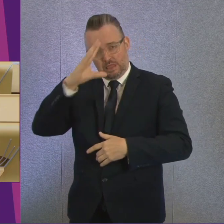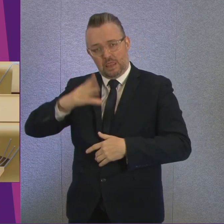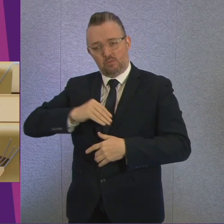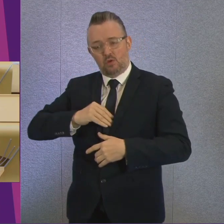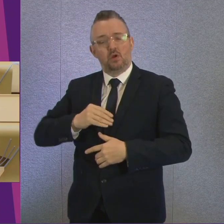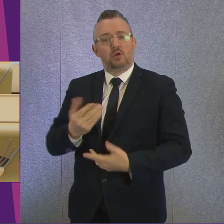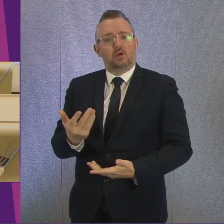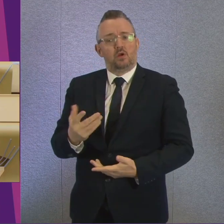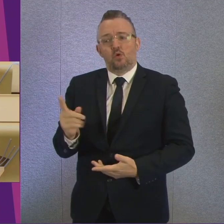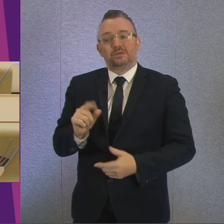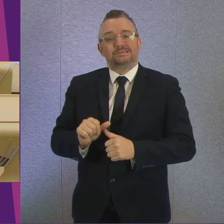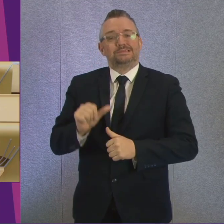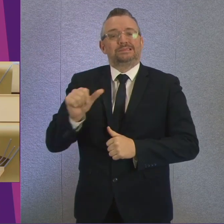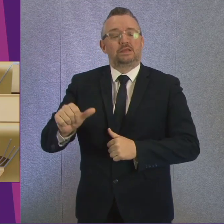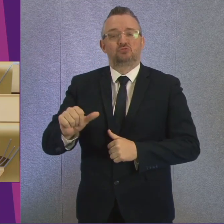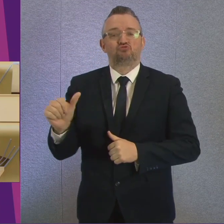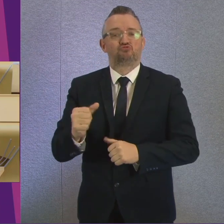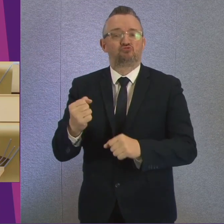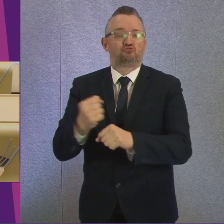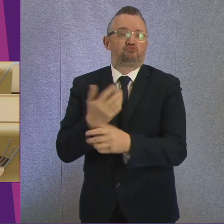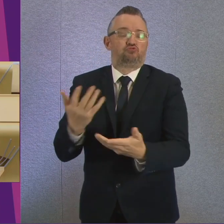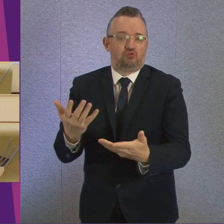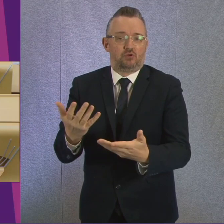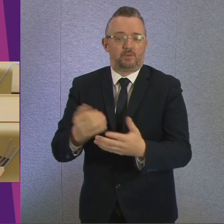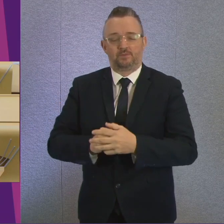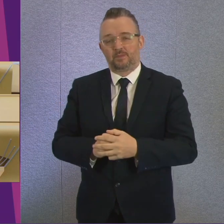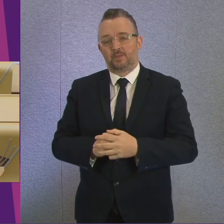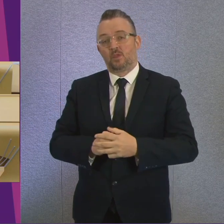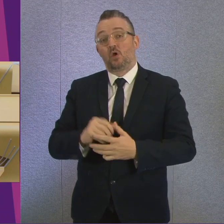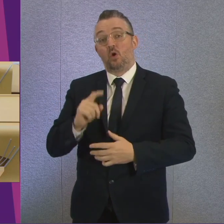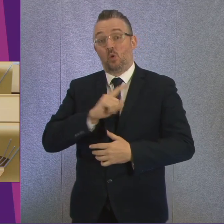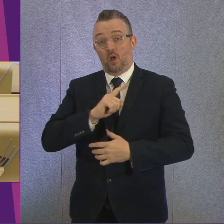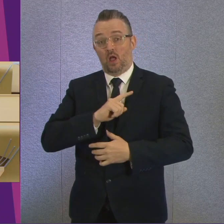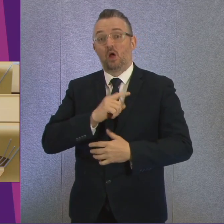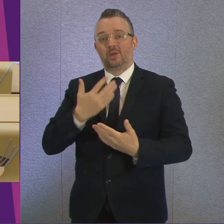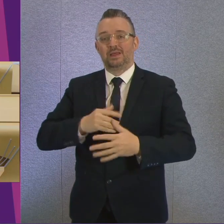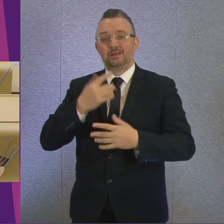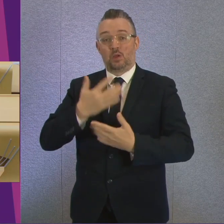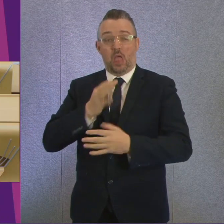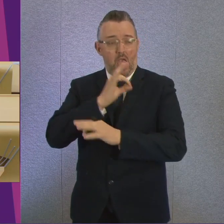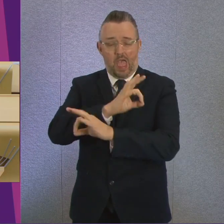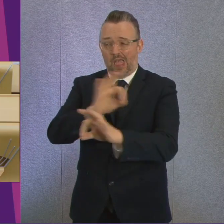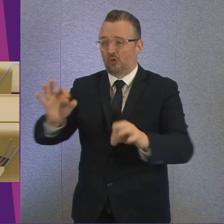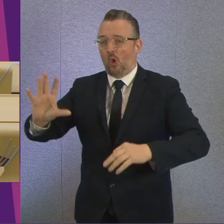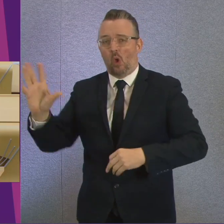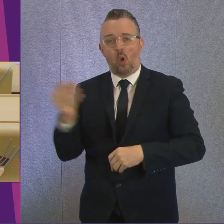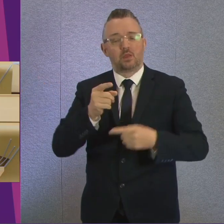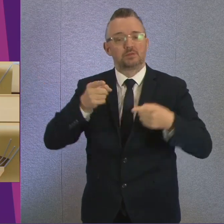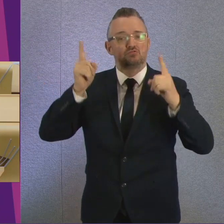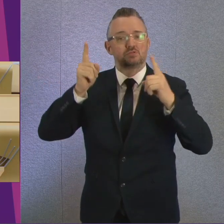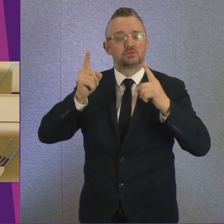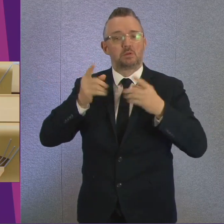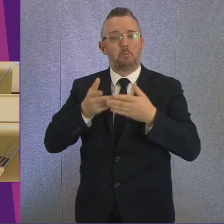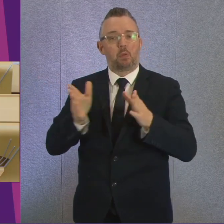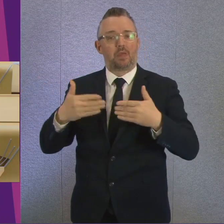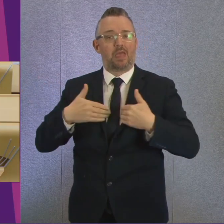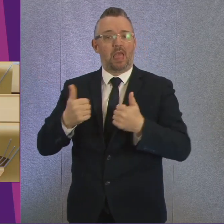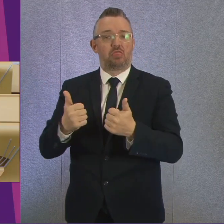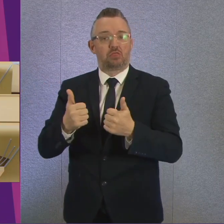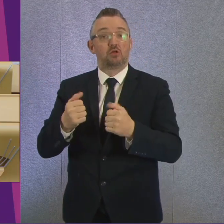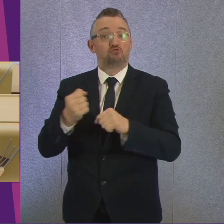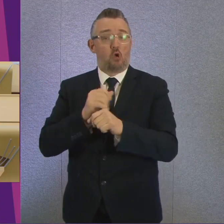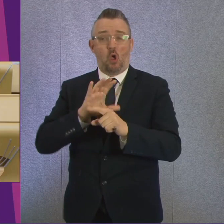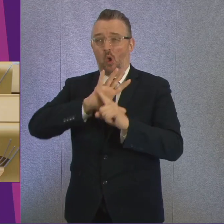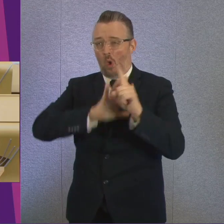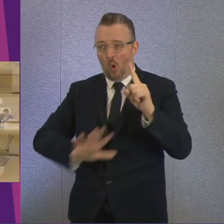think should be taken now with that particular care home, as we are asking all directors of public health now to do with every care home